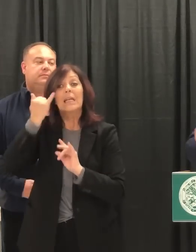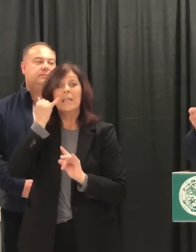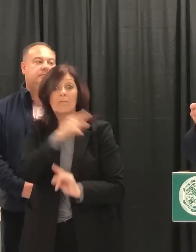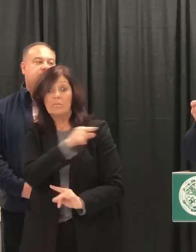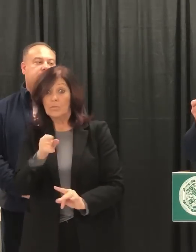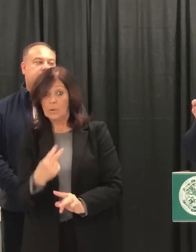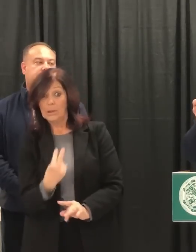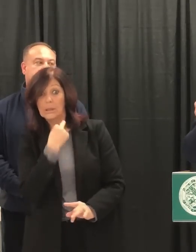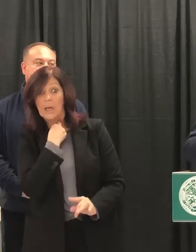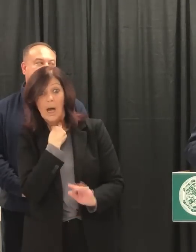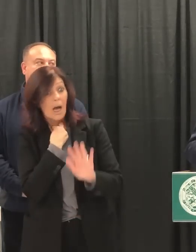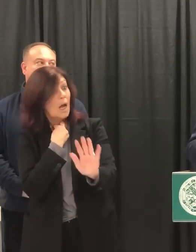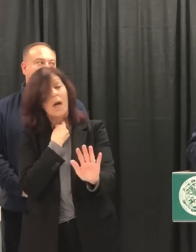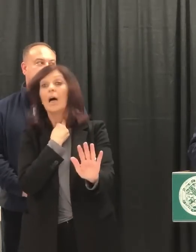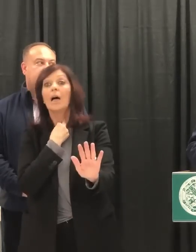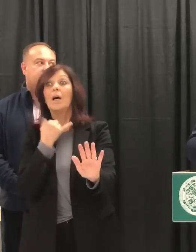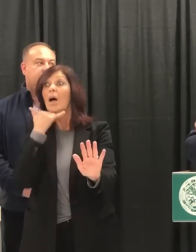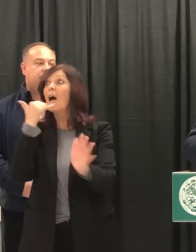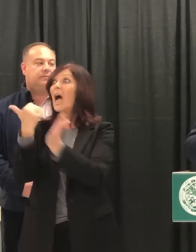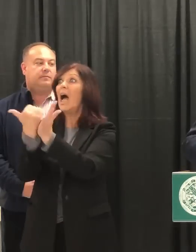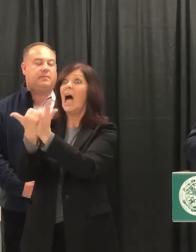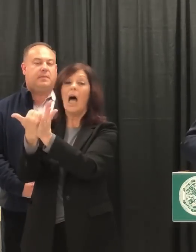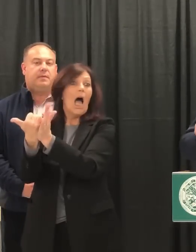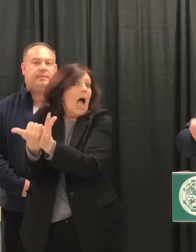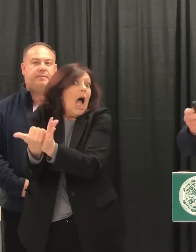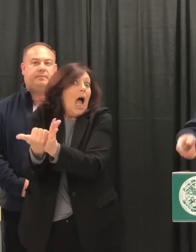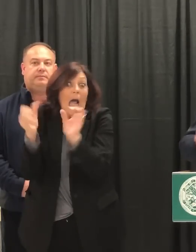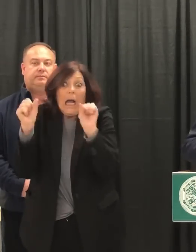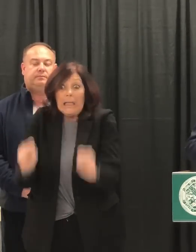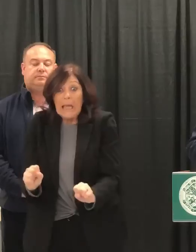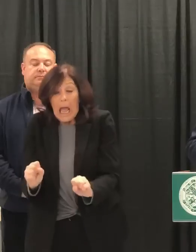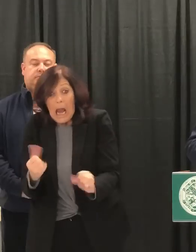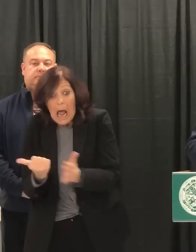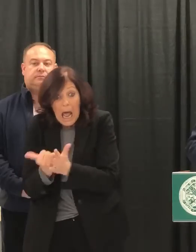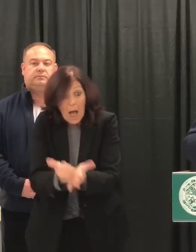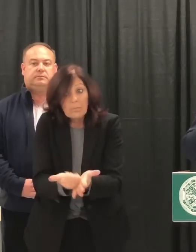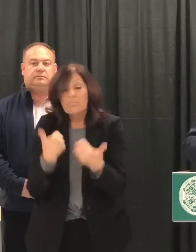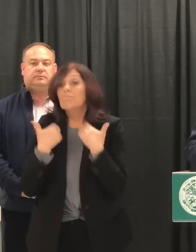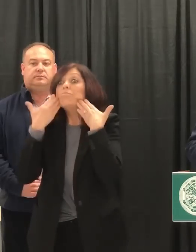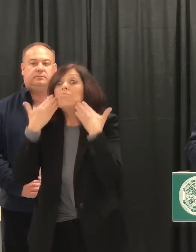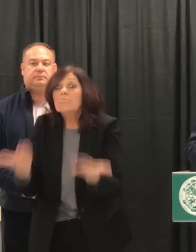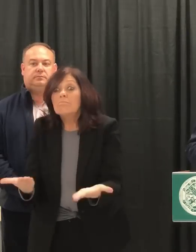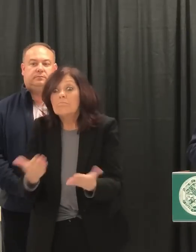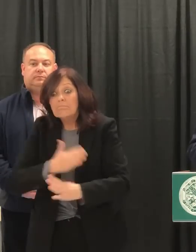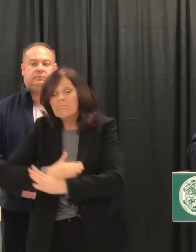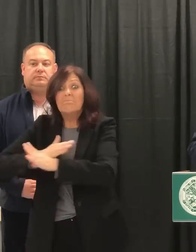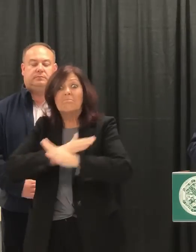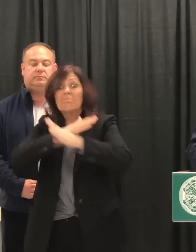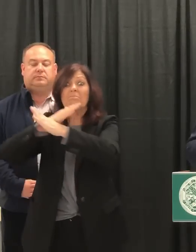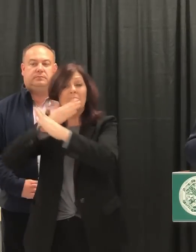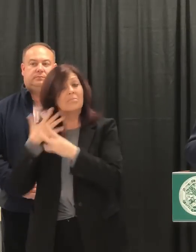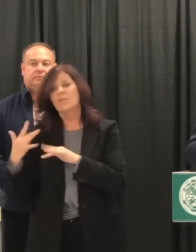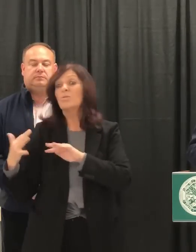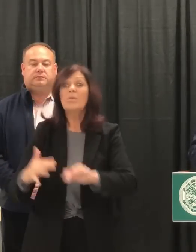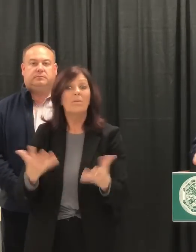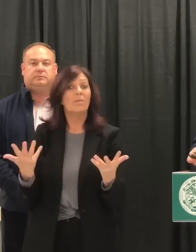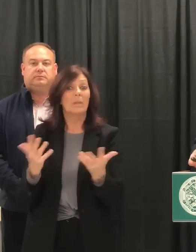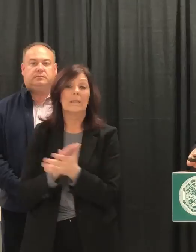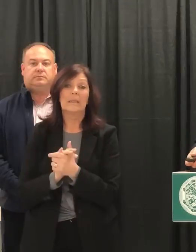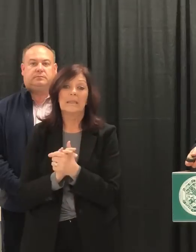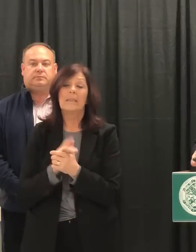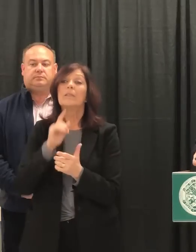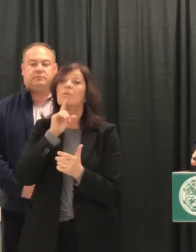stuck, you're calling for help, and we don't know if we can get to you right away because of the difficulty of the situation and what really